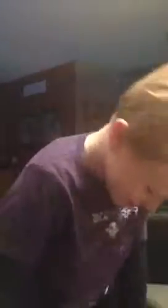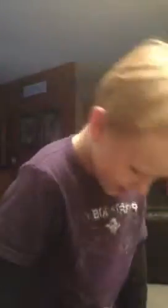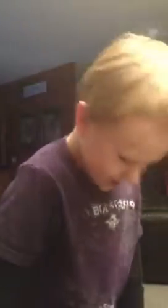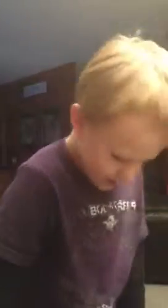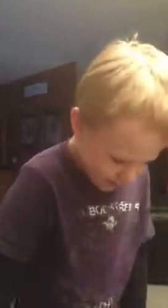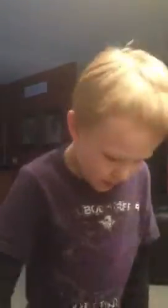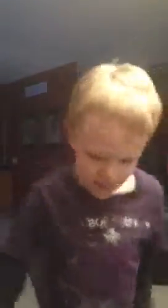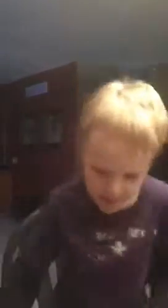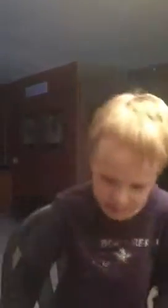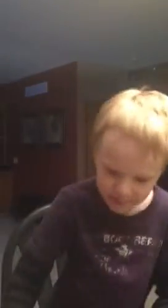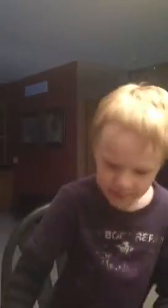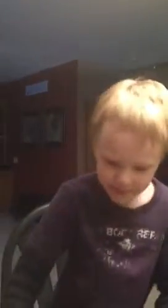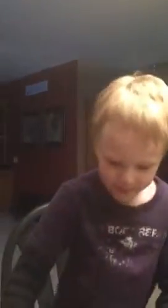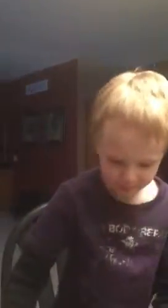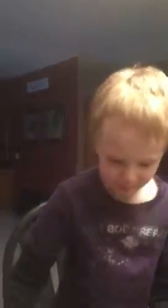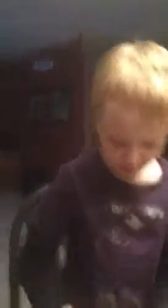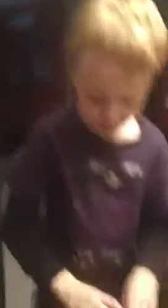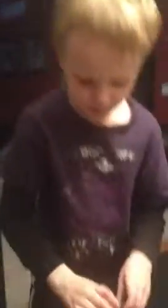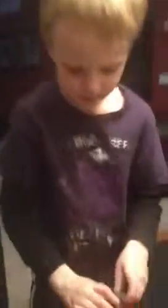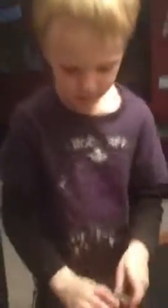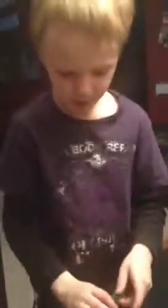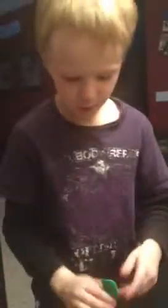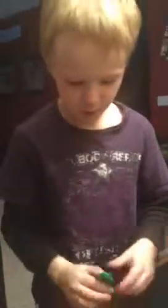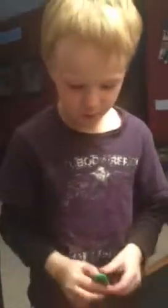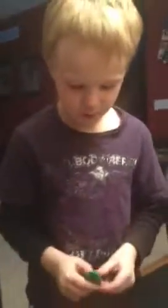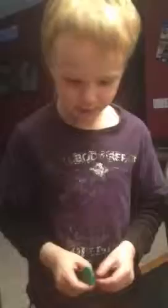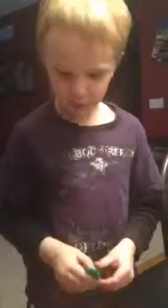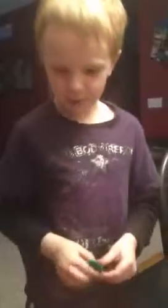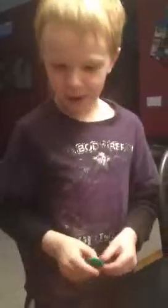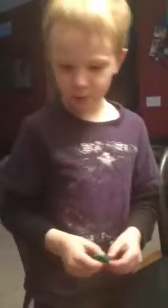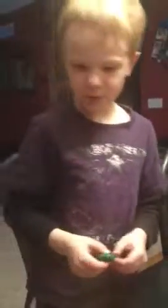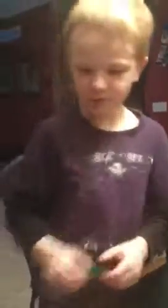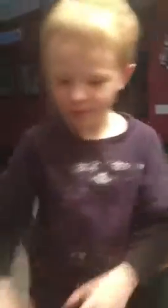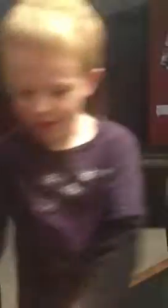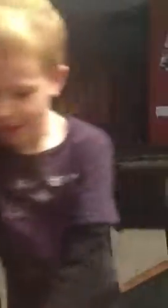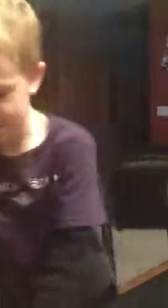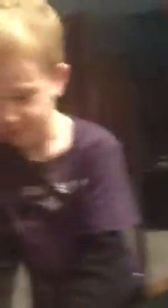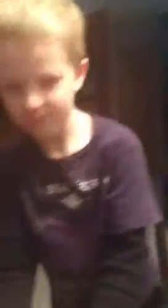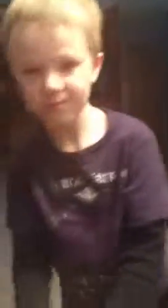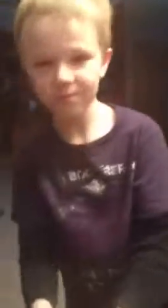Mommy, I want to make more battle stuff online. Okay.